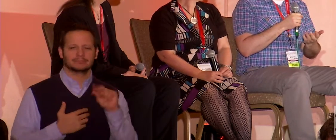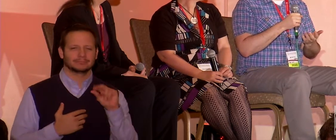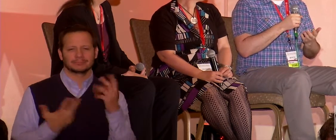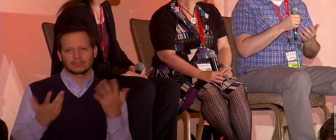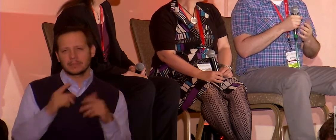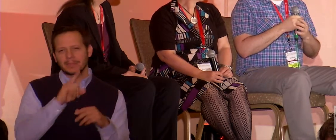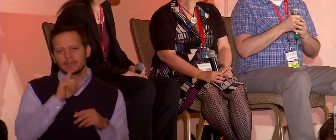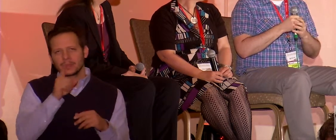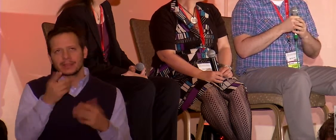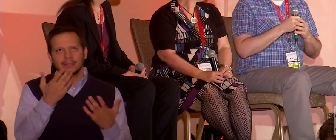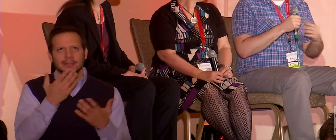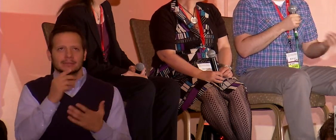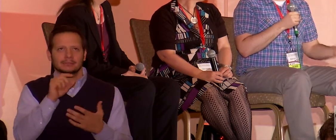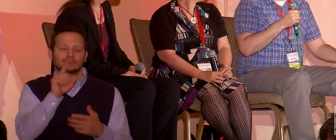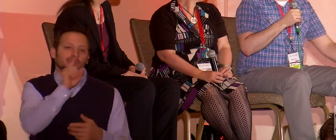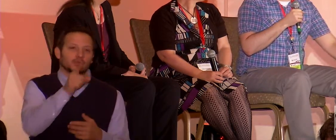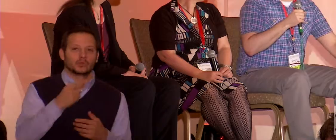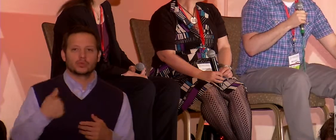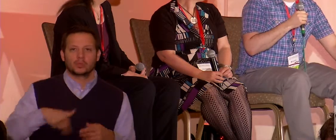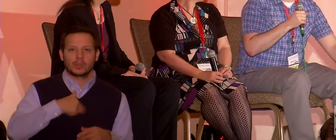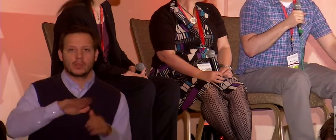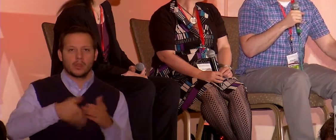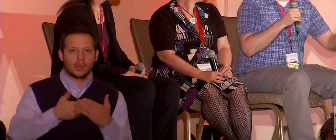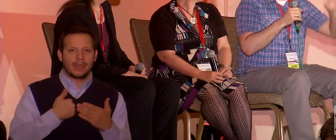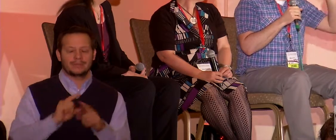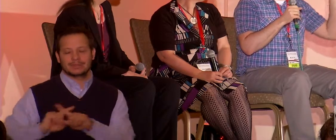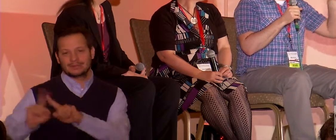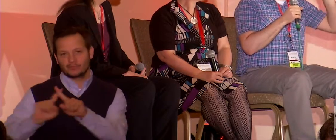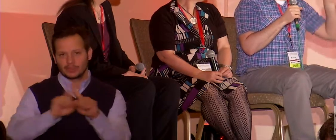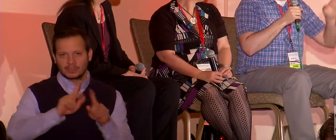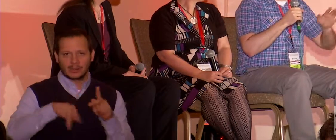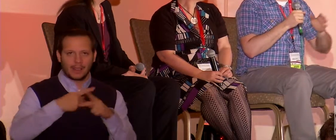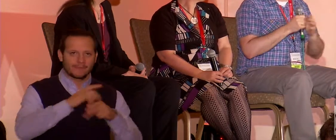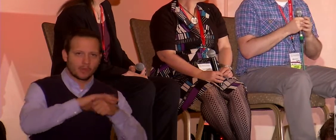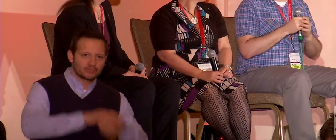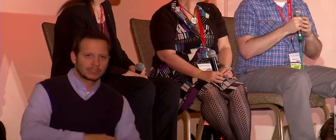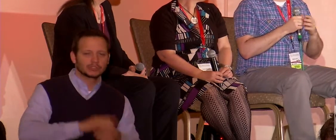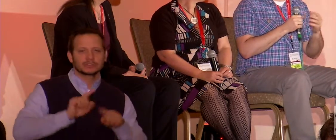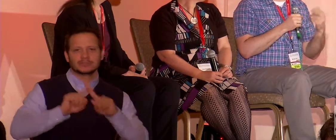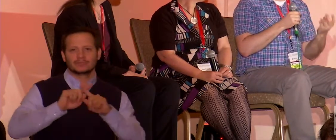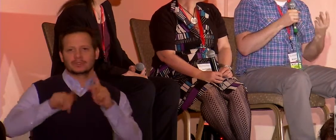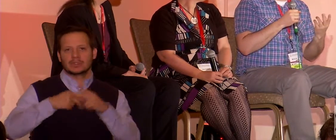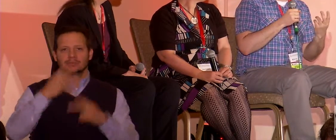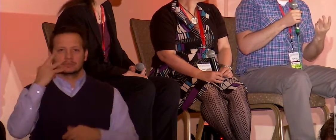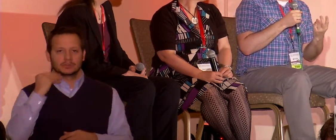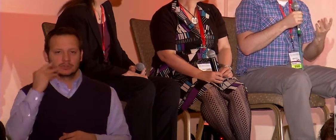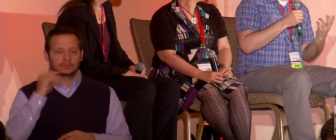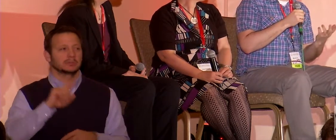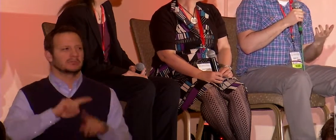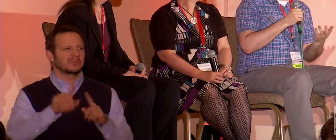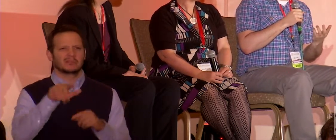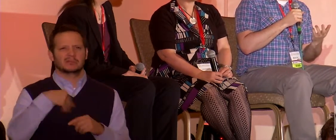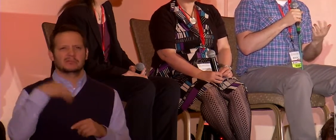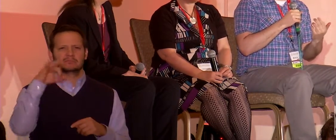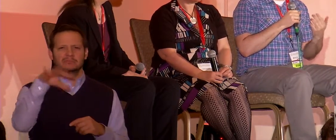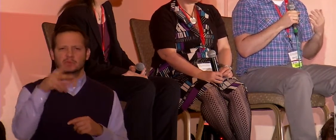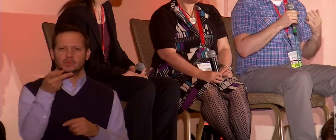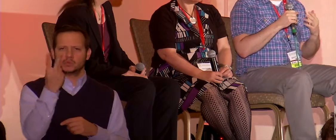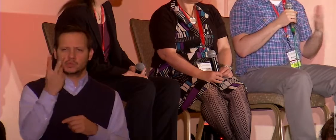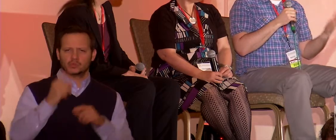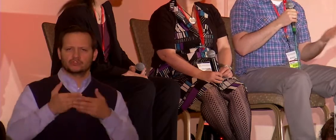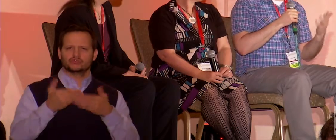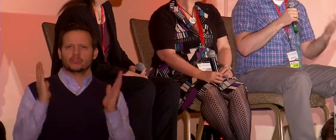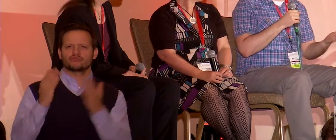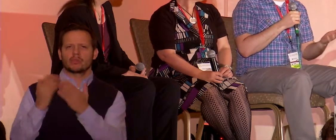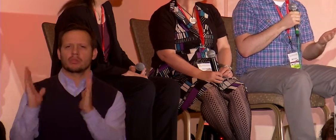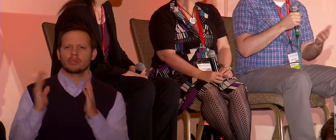level, it is. I think just to kind of put some models in your head, there's two kind of general models that